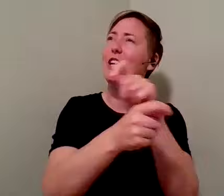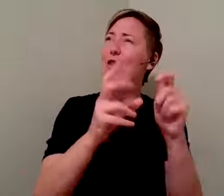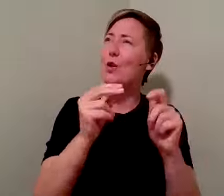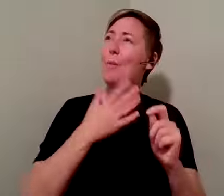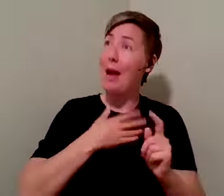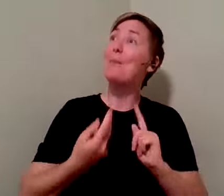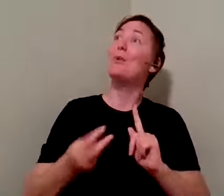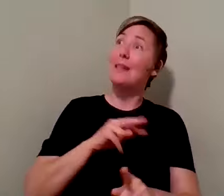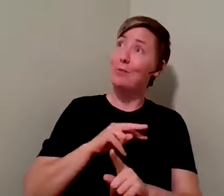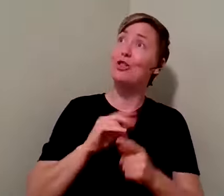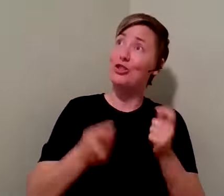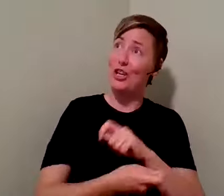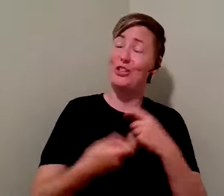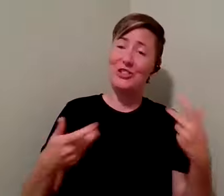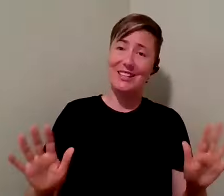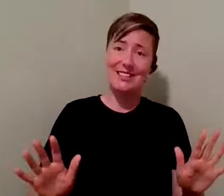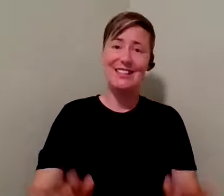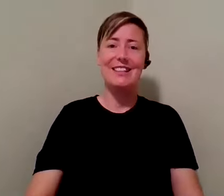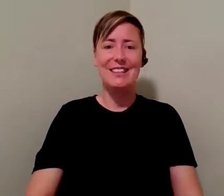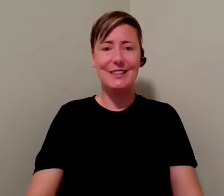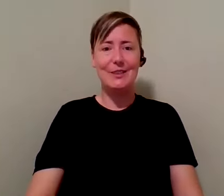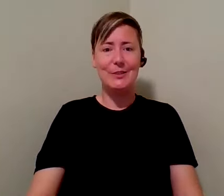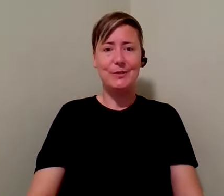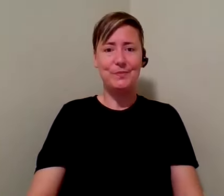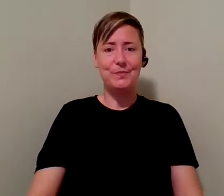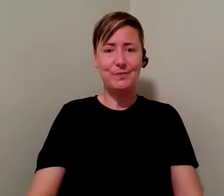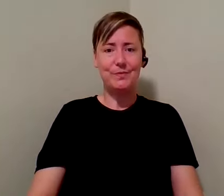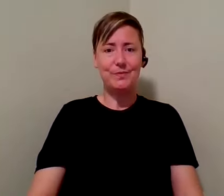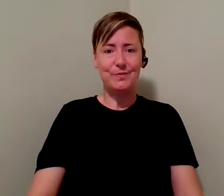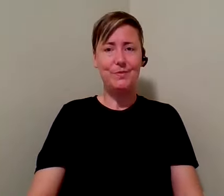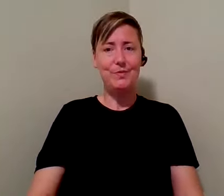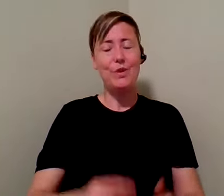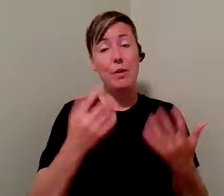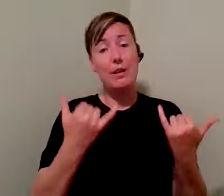it, which is now what the steps and traditions and concepts do for me, which is great.